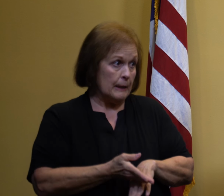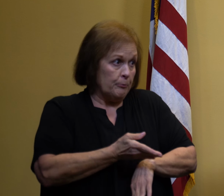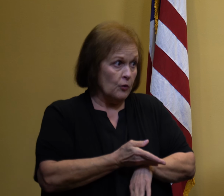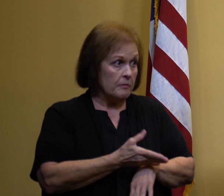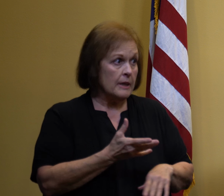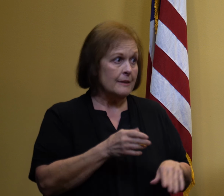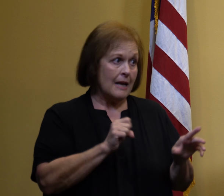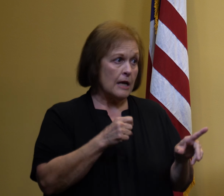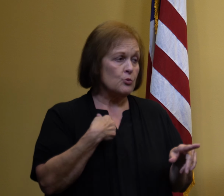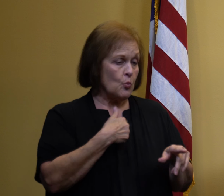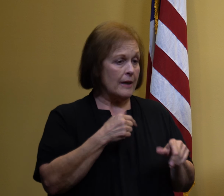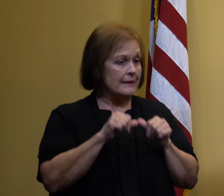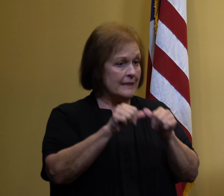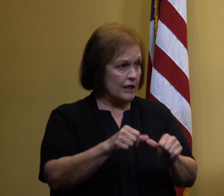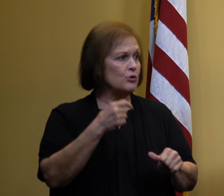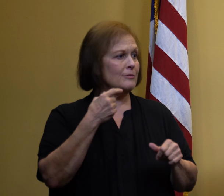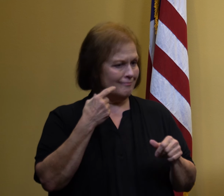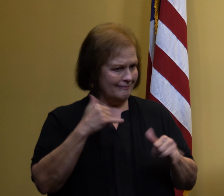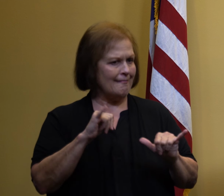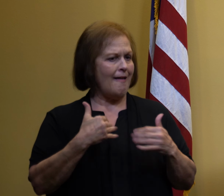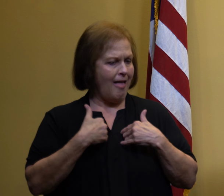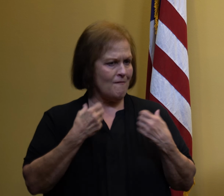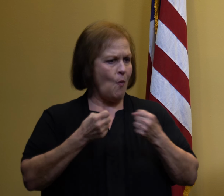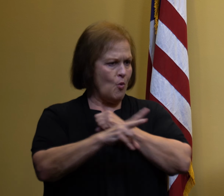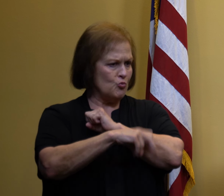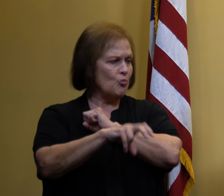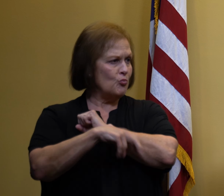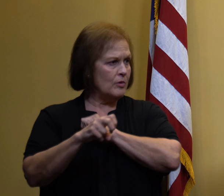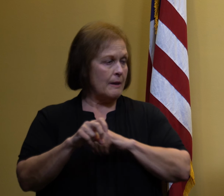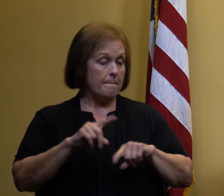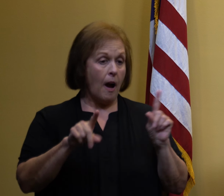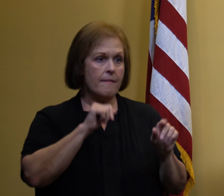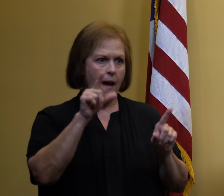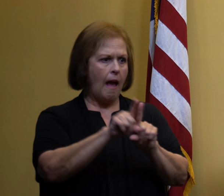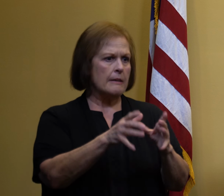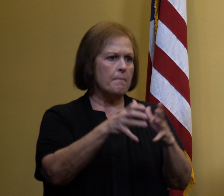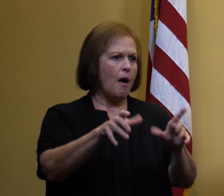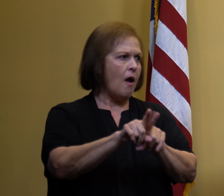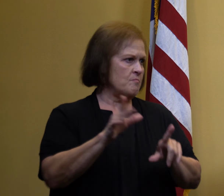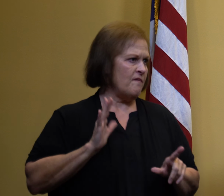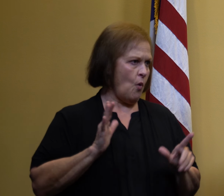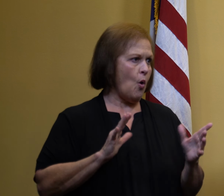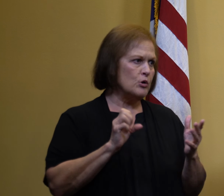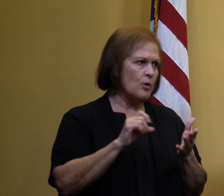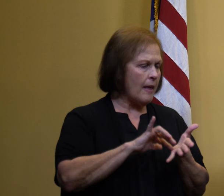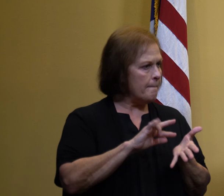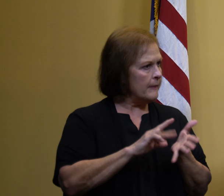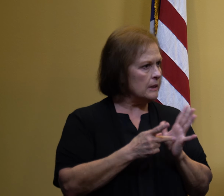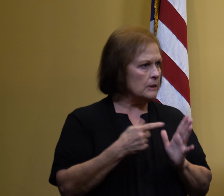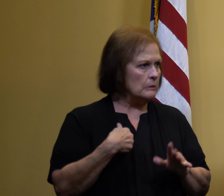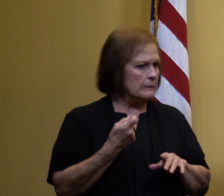yes, we do continue to see carjackings, definitely not at the rate that we were. So that's progress moving in the